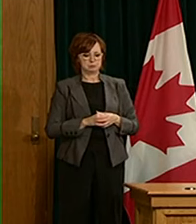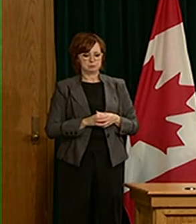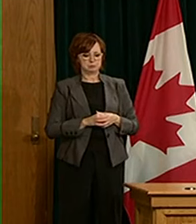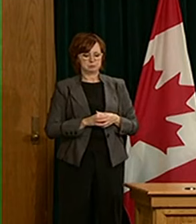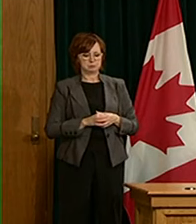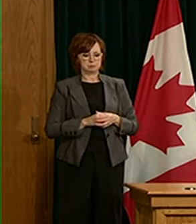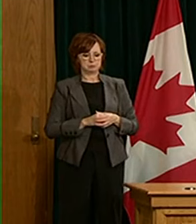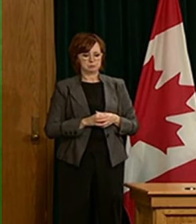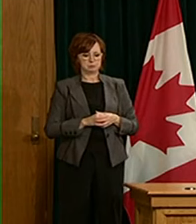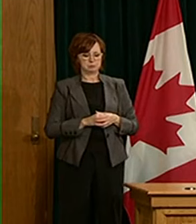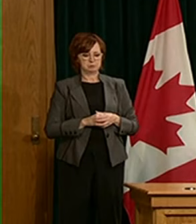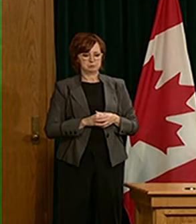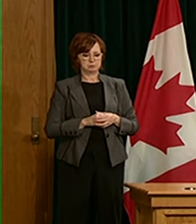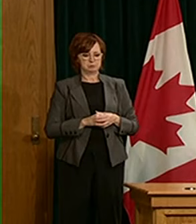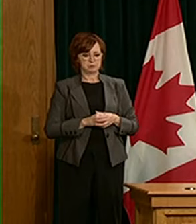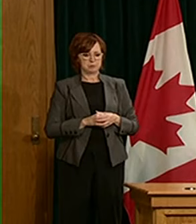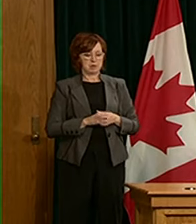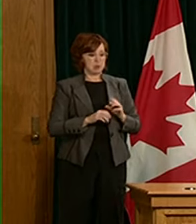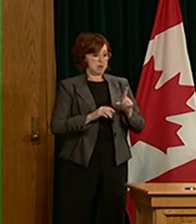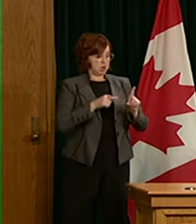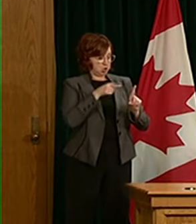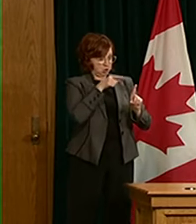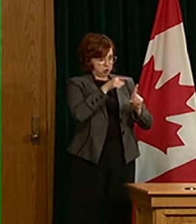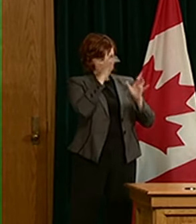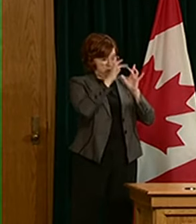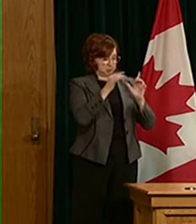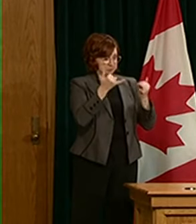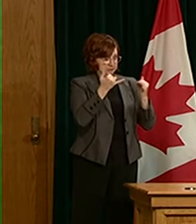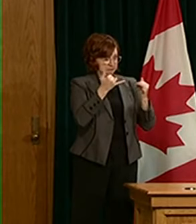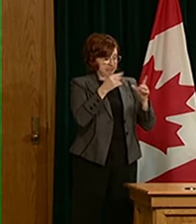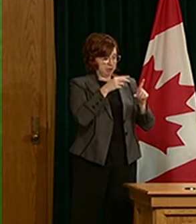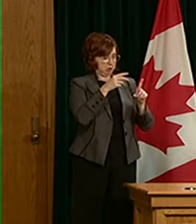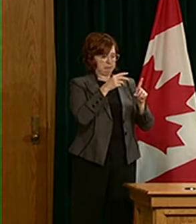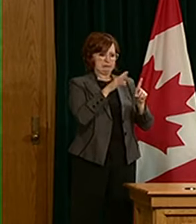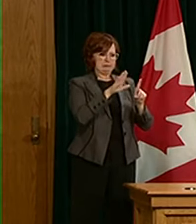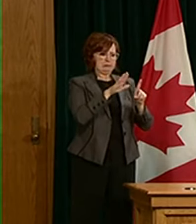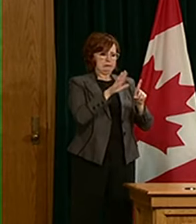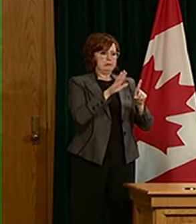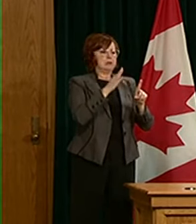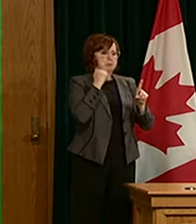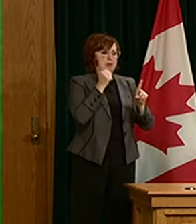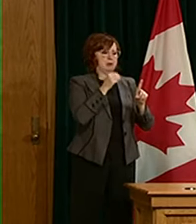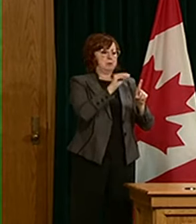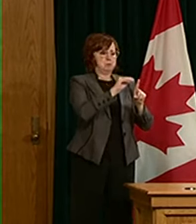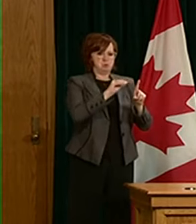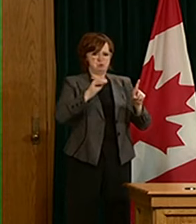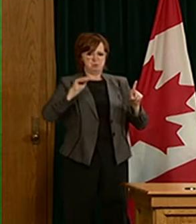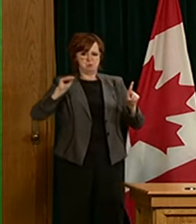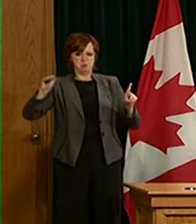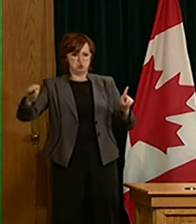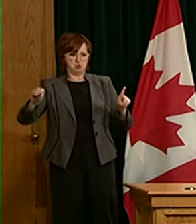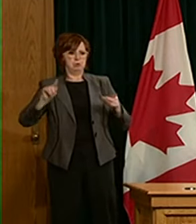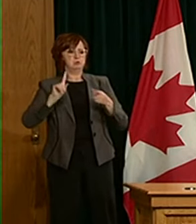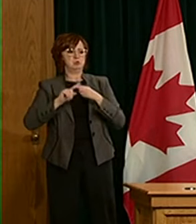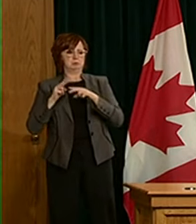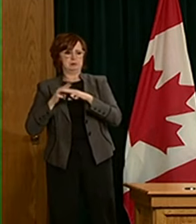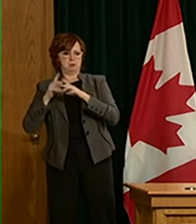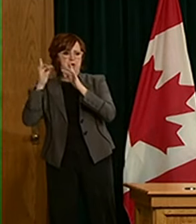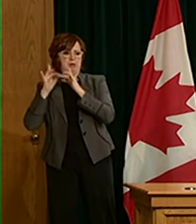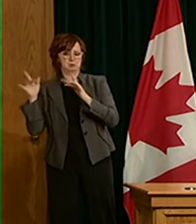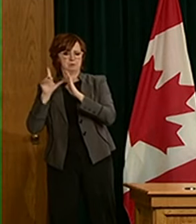flow them out from where they may be in tertiary and regional hospitals. This will allow us to create further